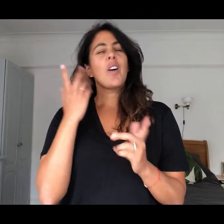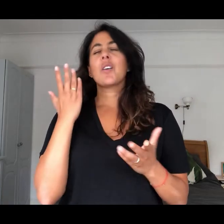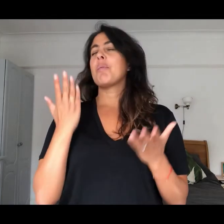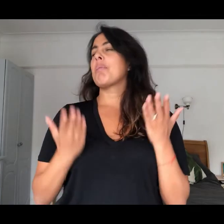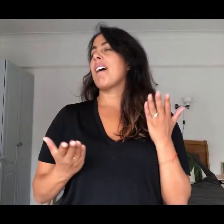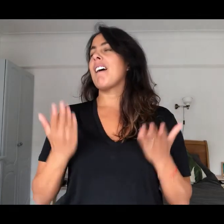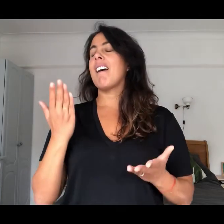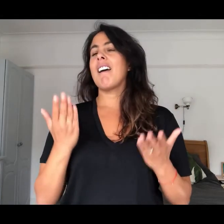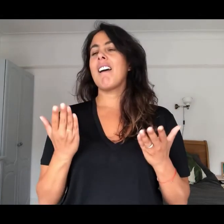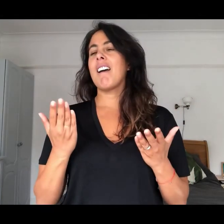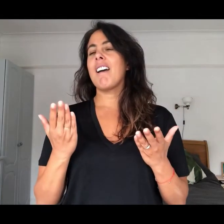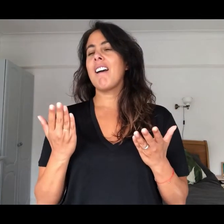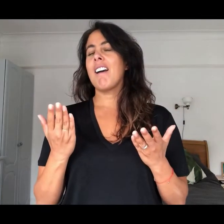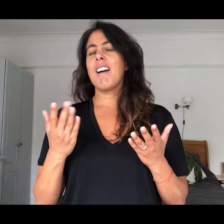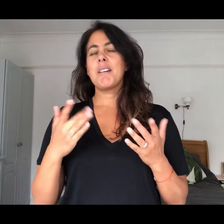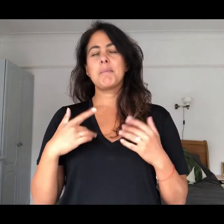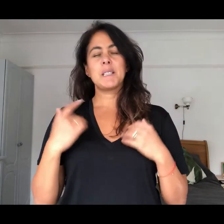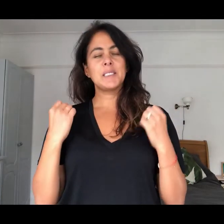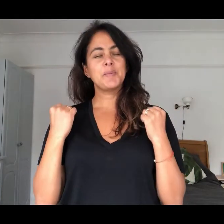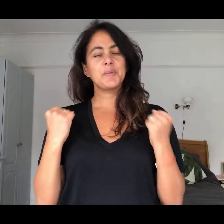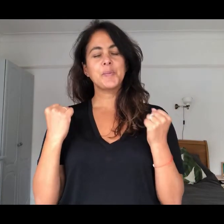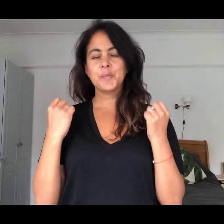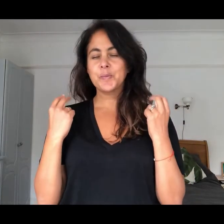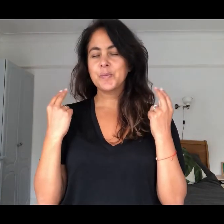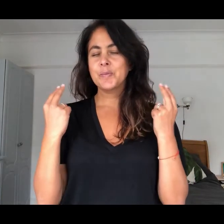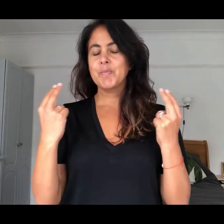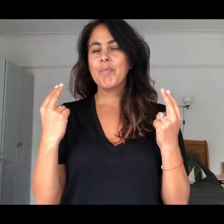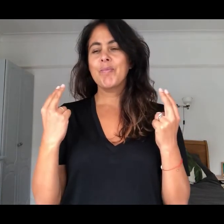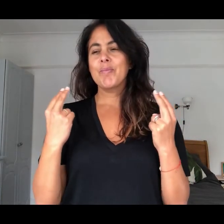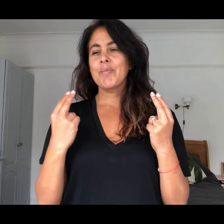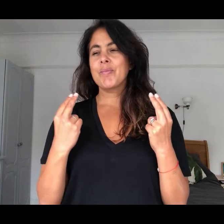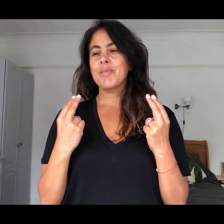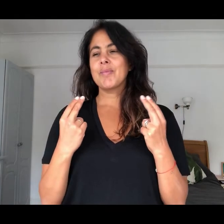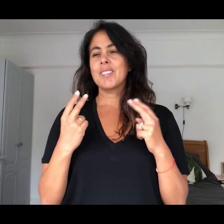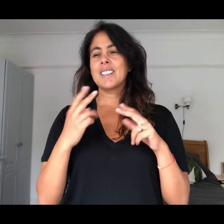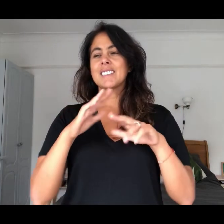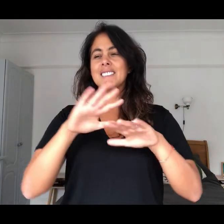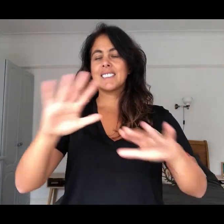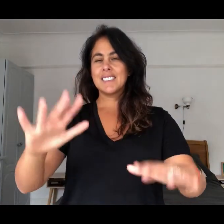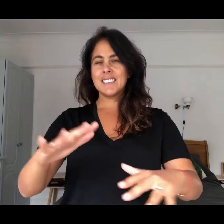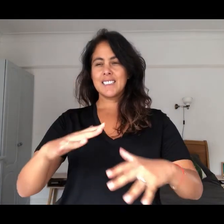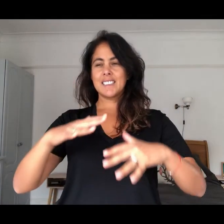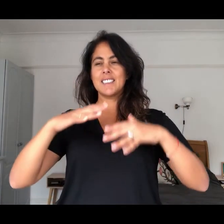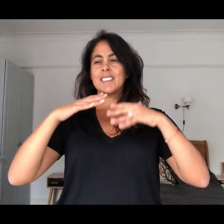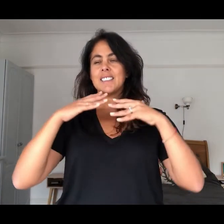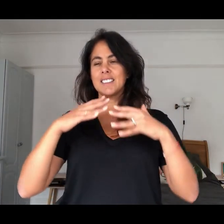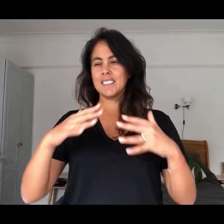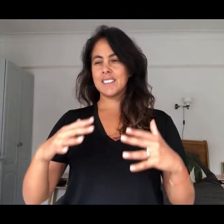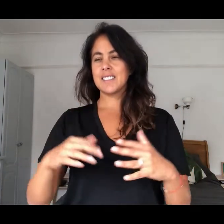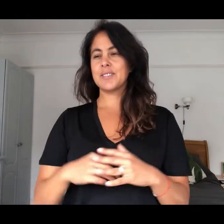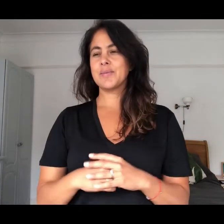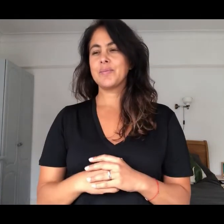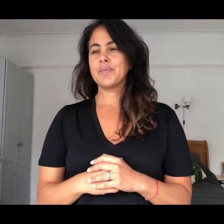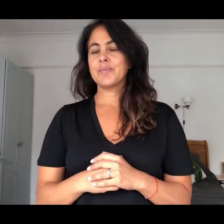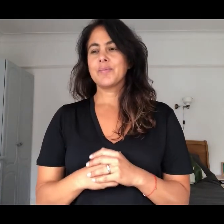Nothing compares. I stand solid. The sea crashing towards me.